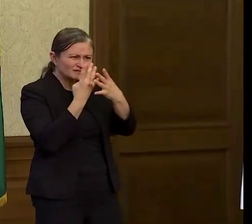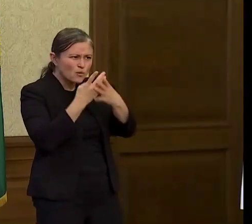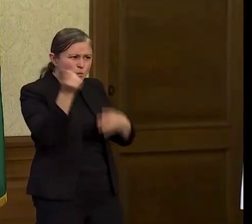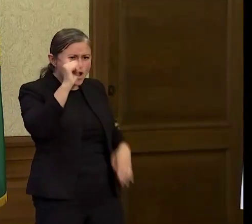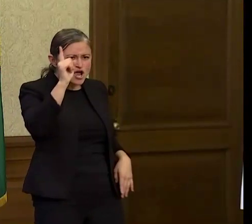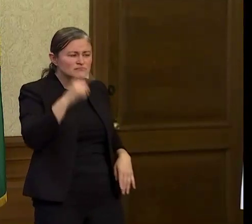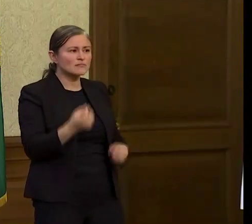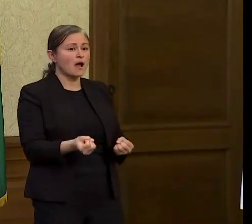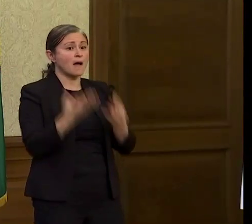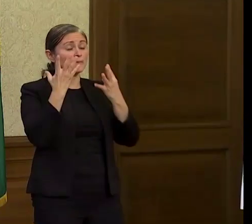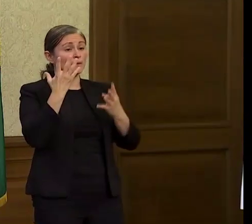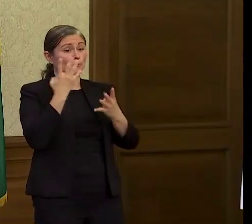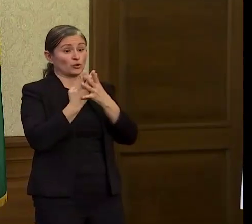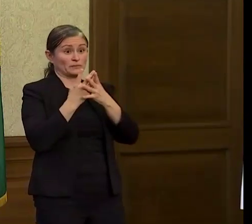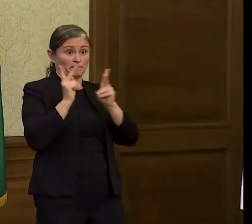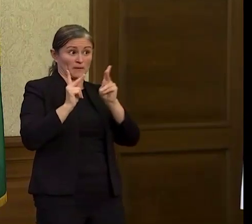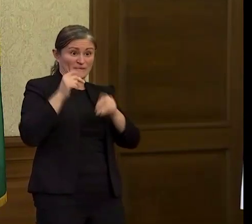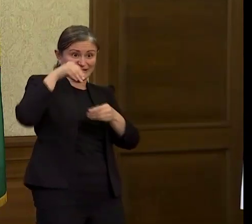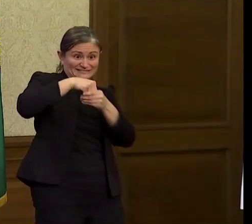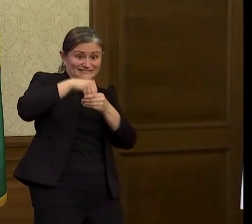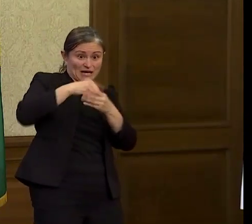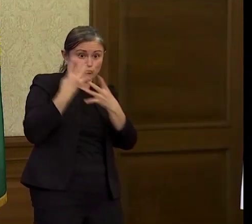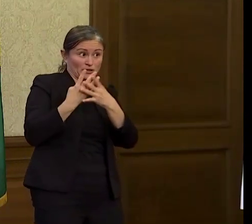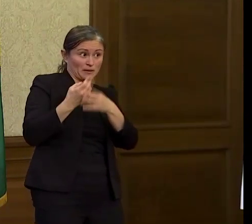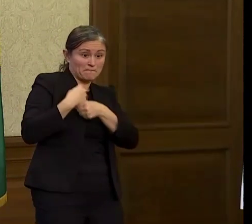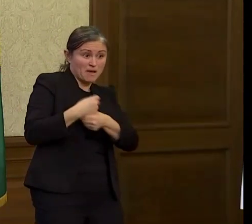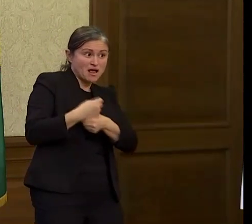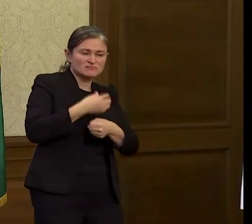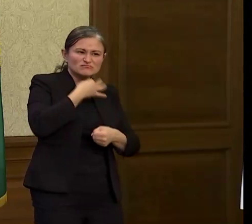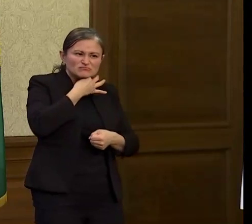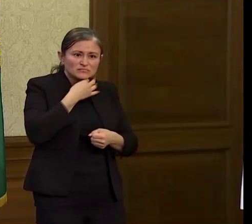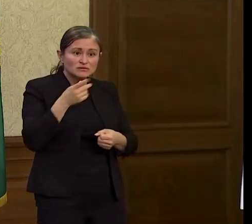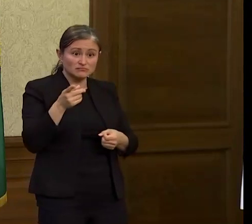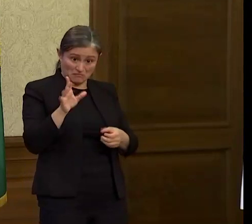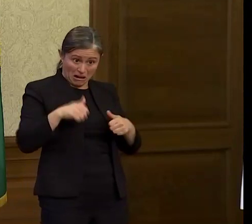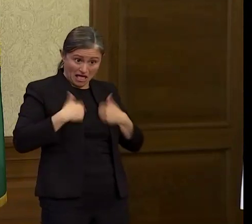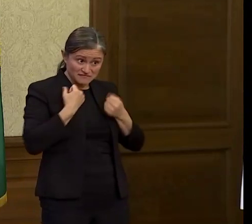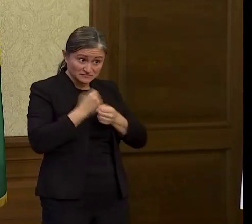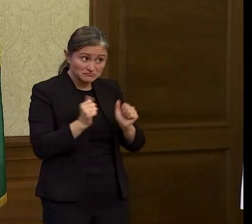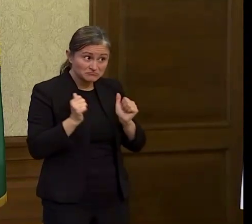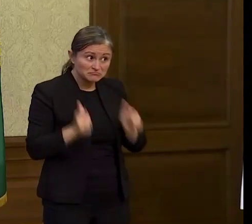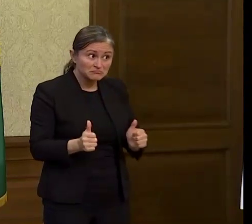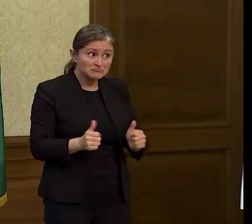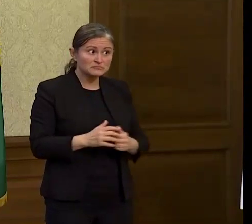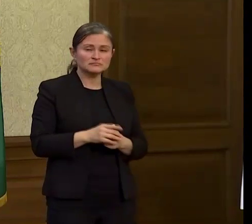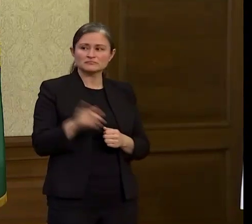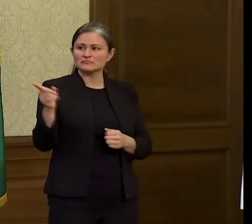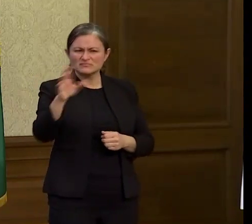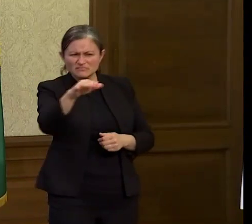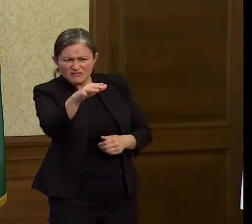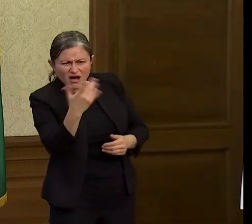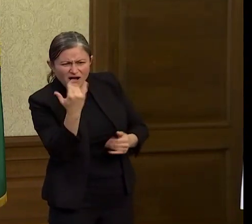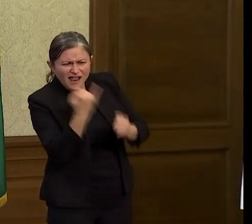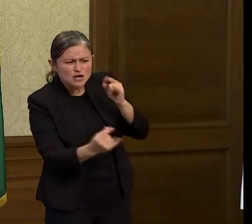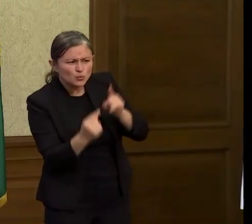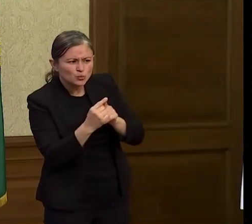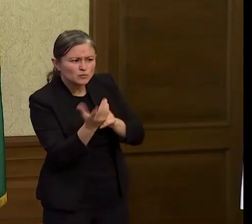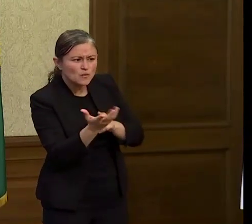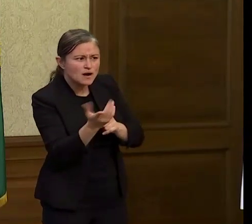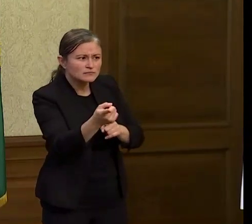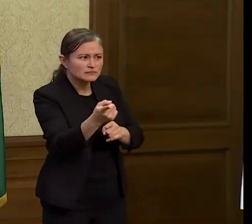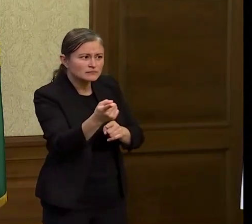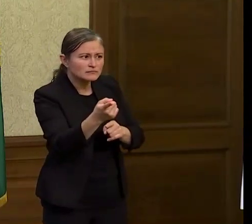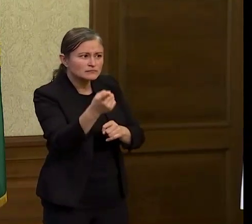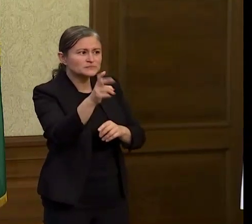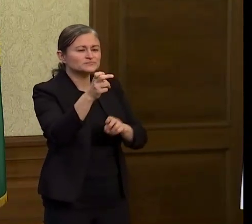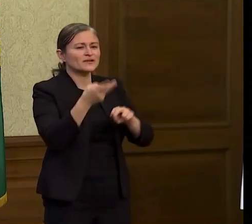for the increase in supplies in Washington State overall. I'm sorry, the increase in what? You cut out there for a moment. In PPEs and other